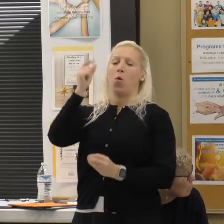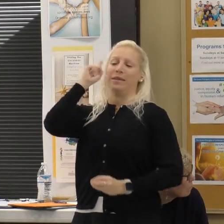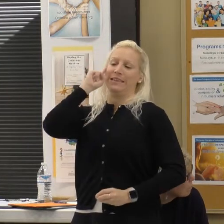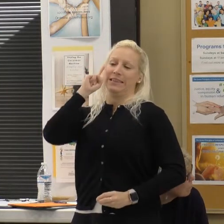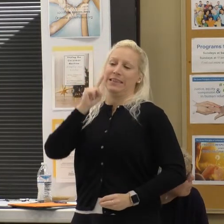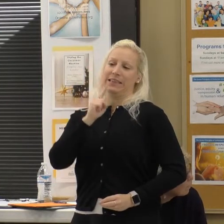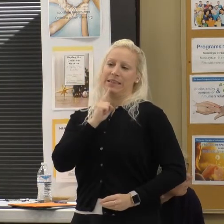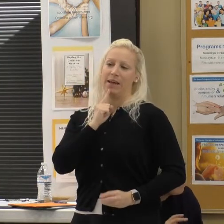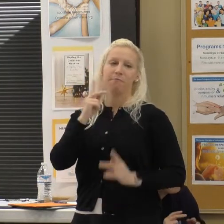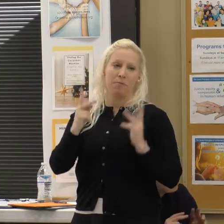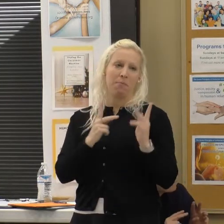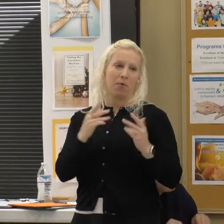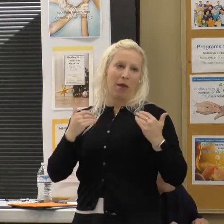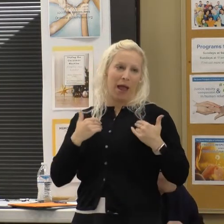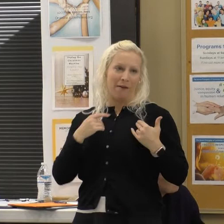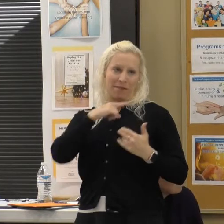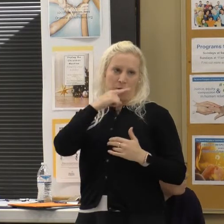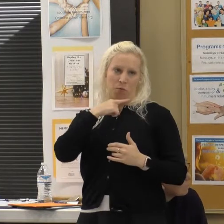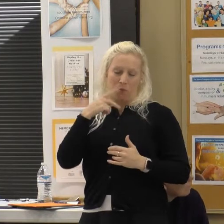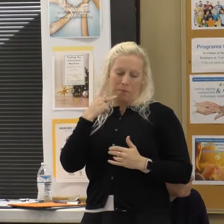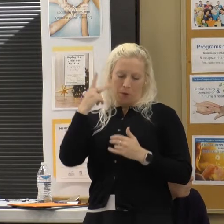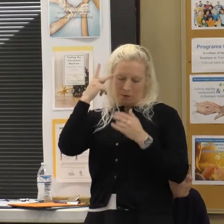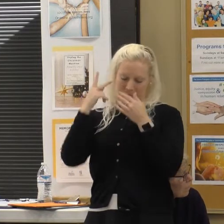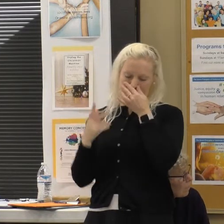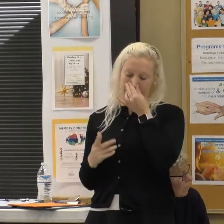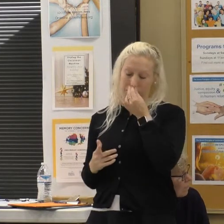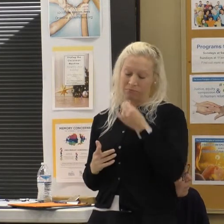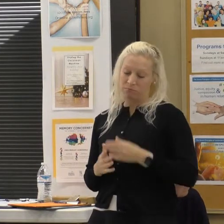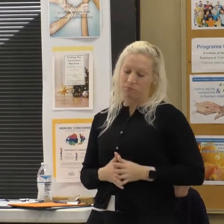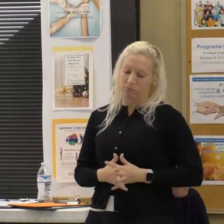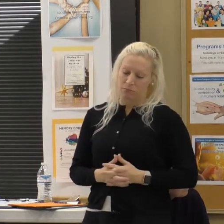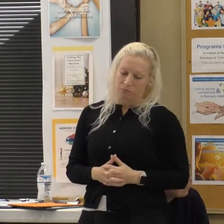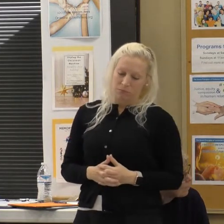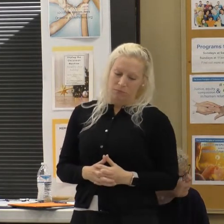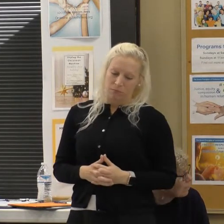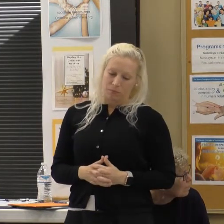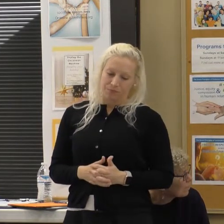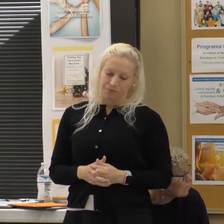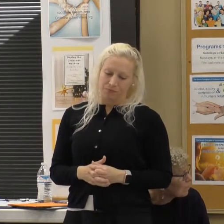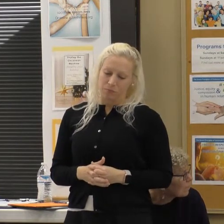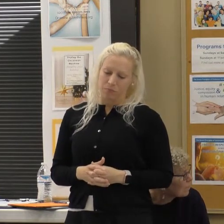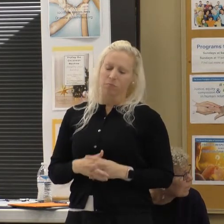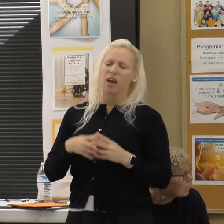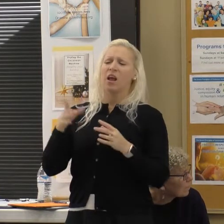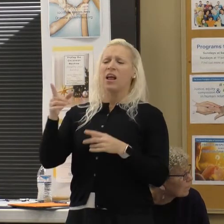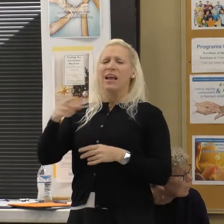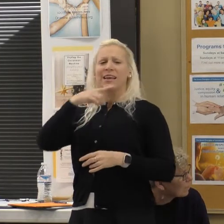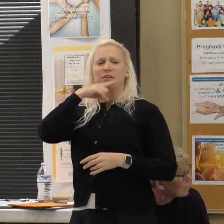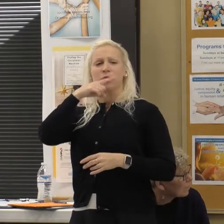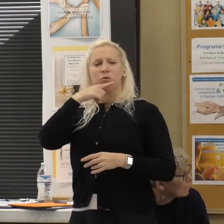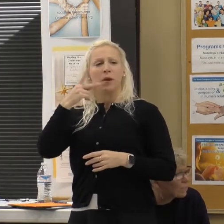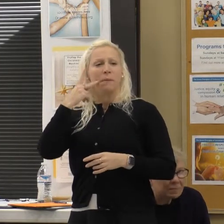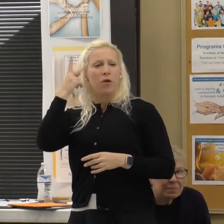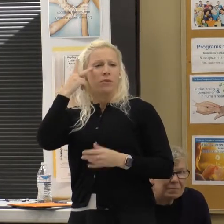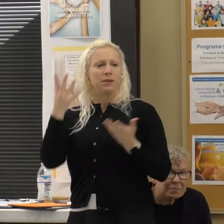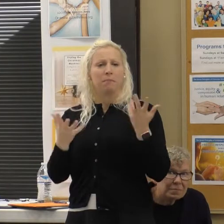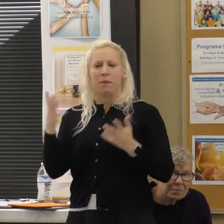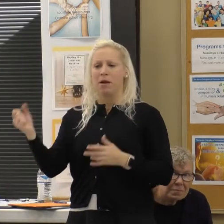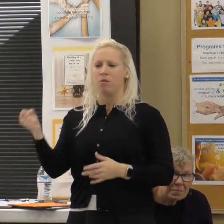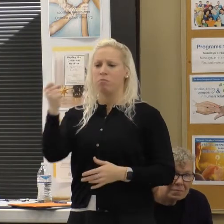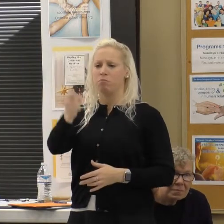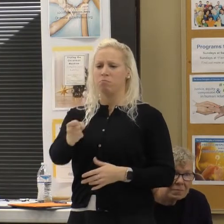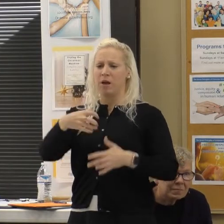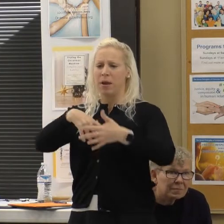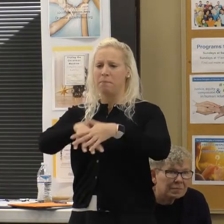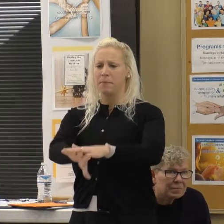perhaps their parents were hearing, and actually that is true for most deaf individuals, their parents are hearing,